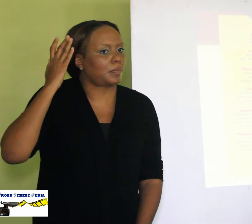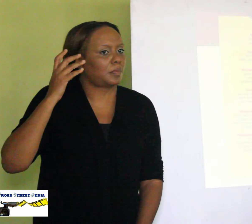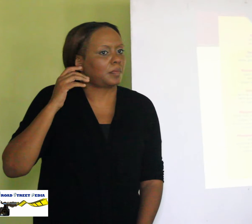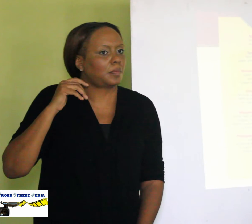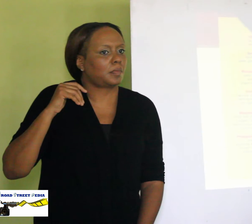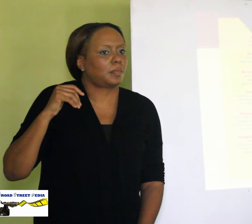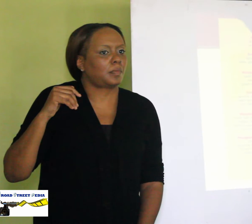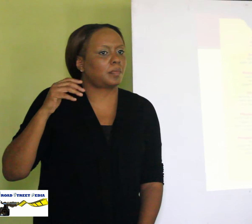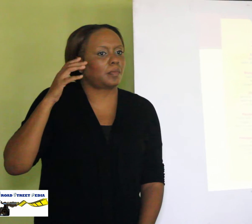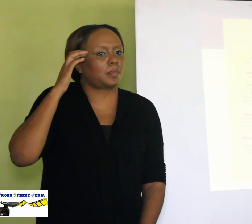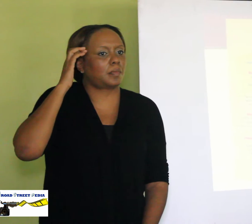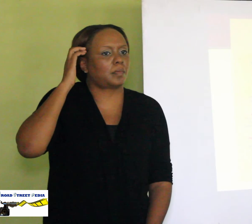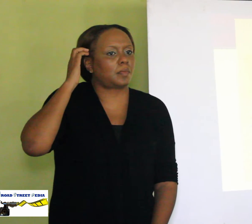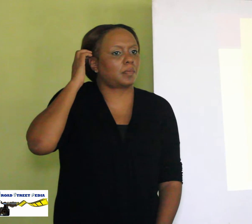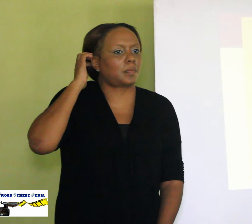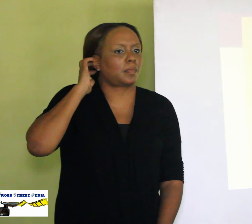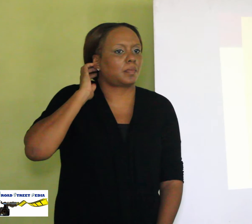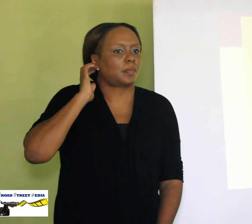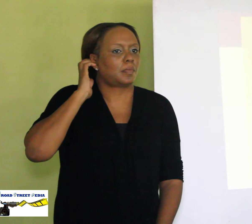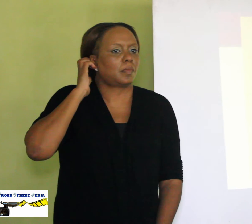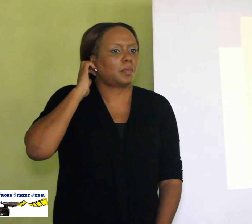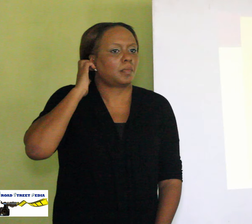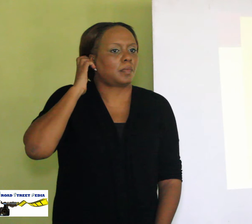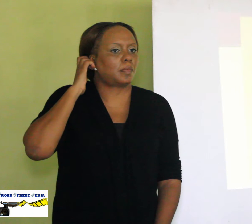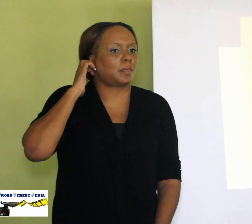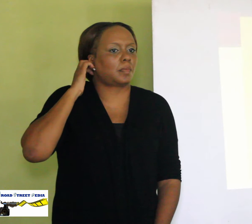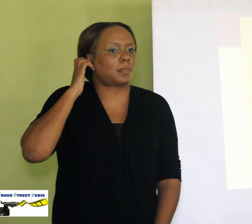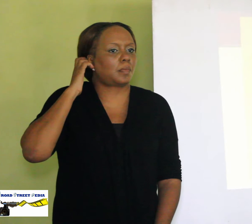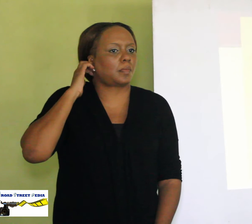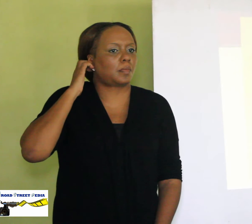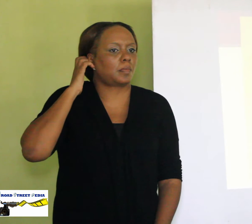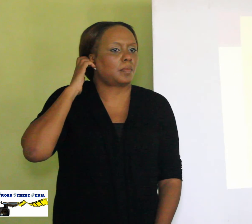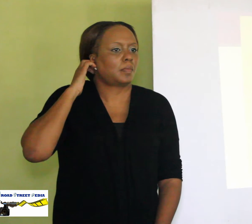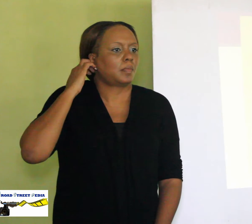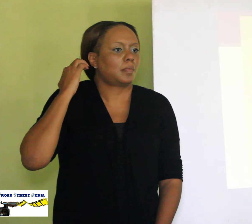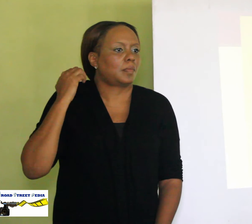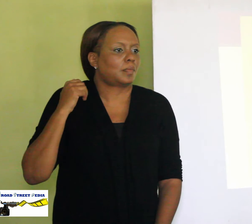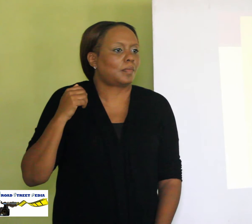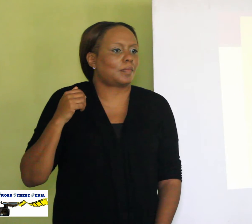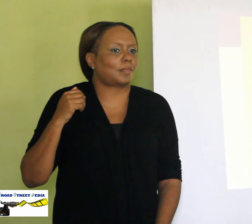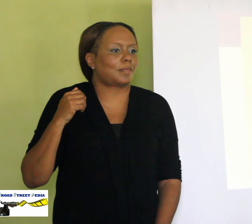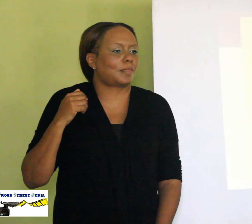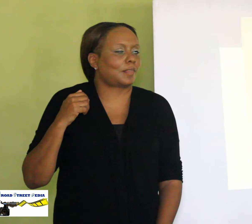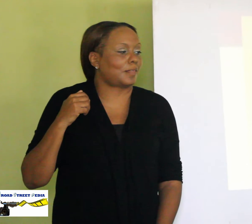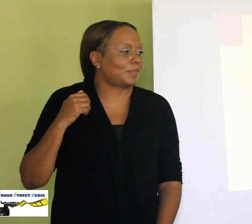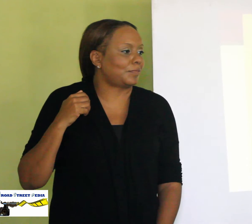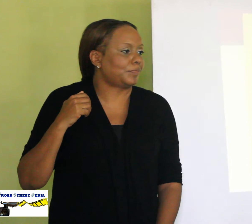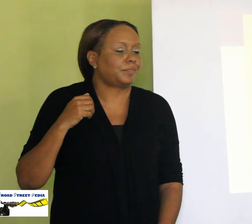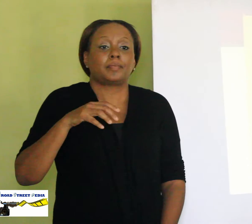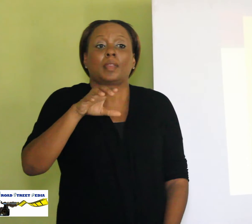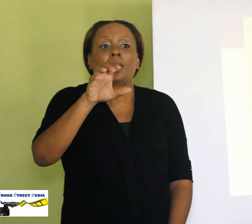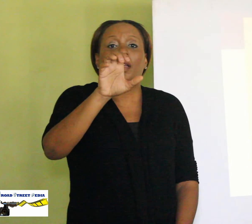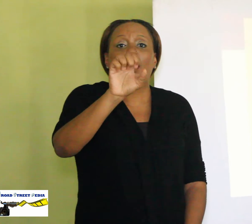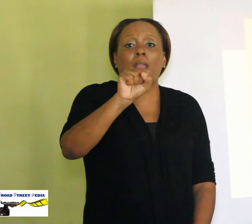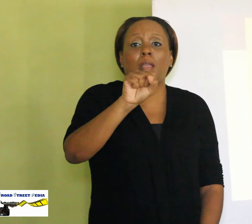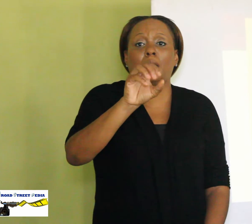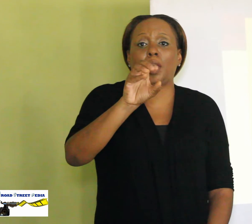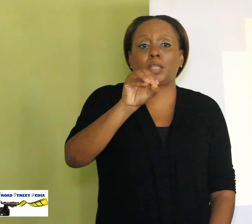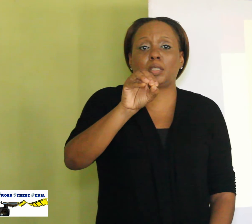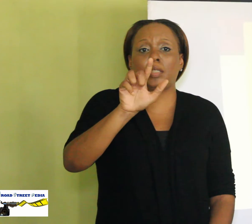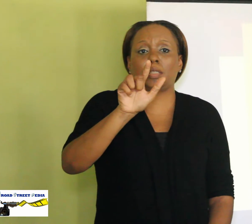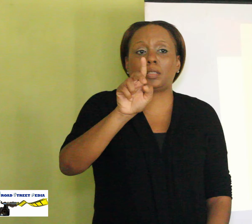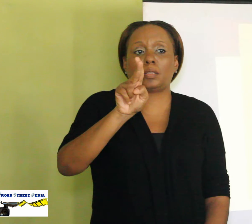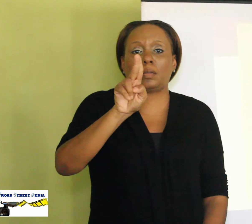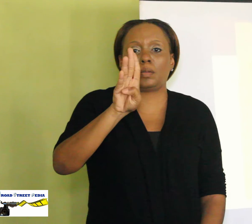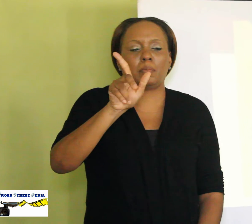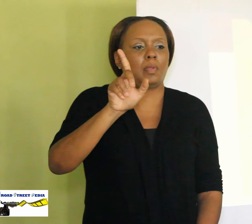ammonia. Sulfur ammonia. Which is nitrogen. Nitrogen, right? But the whole thing about the solubles is that, the idea about them